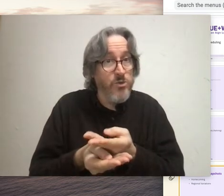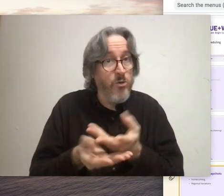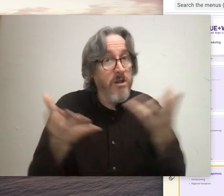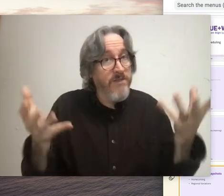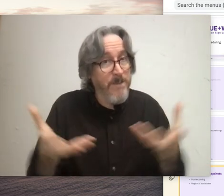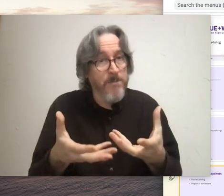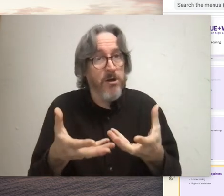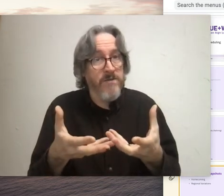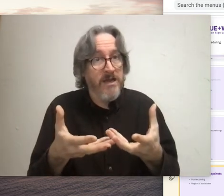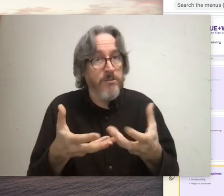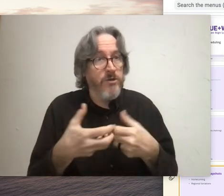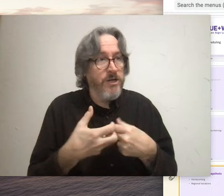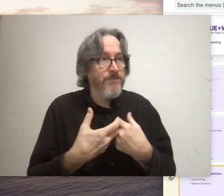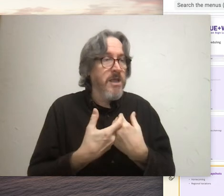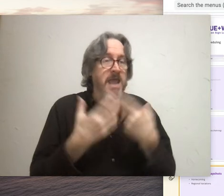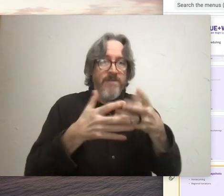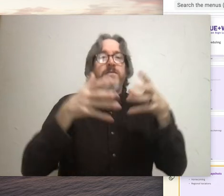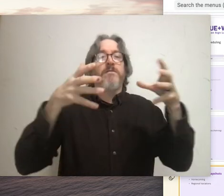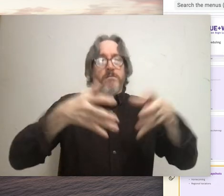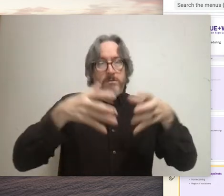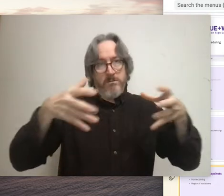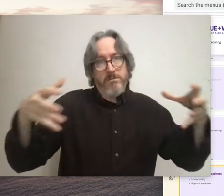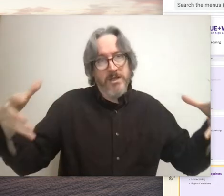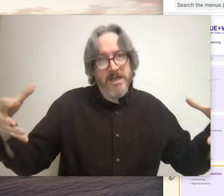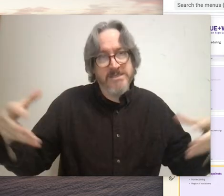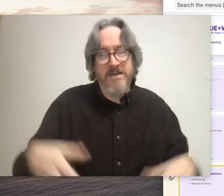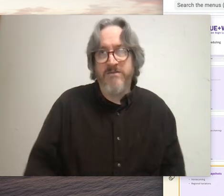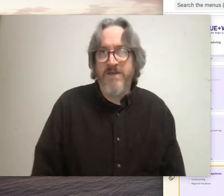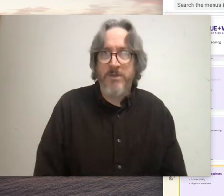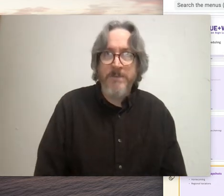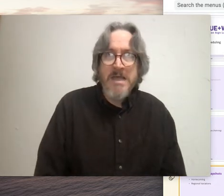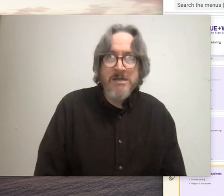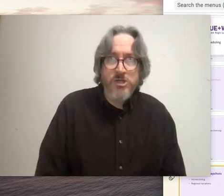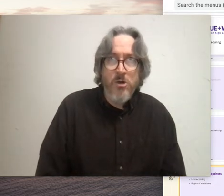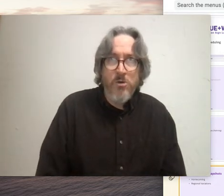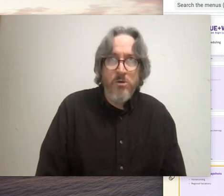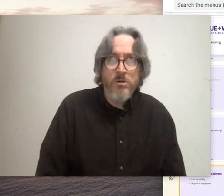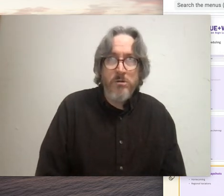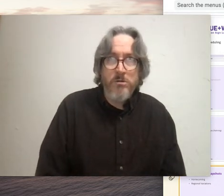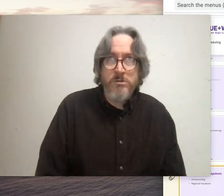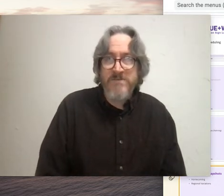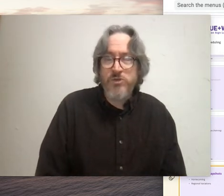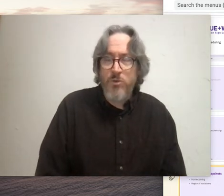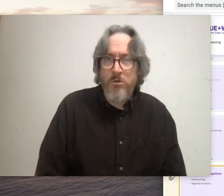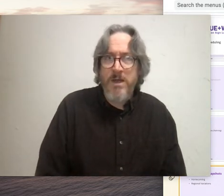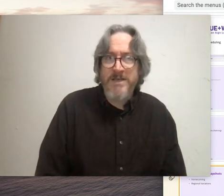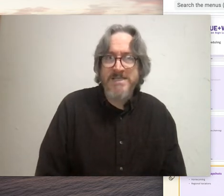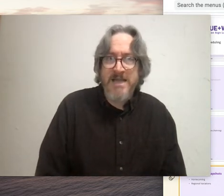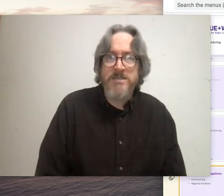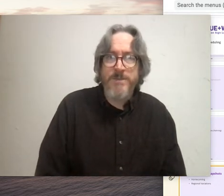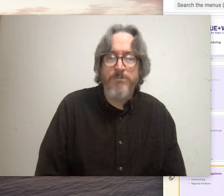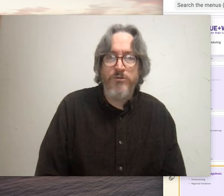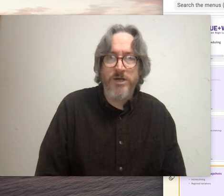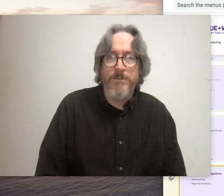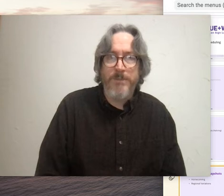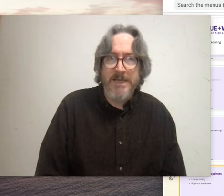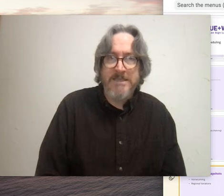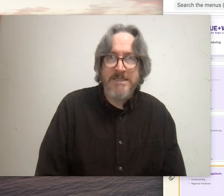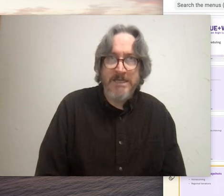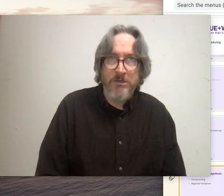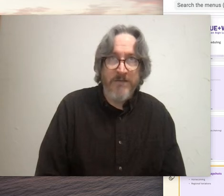the school, they become part of that community. And then the extended family. So deaf school homecomings tend to be